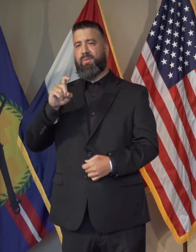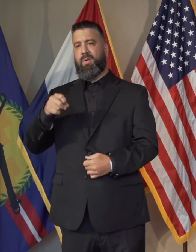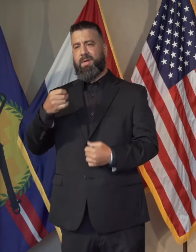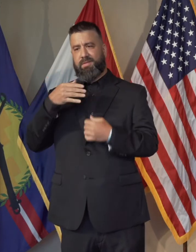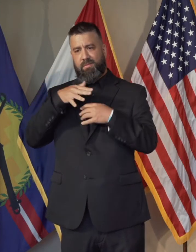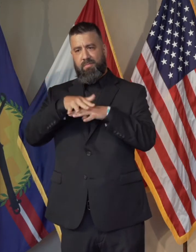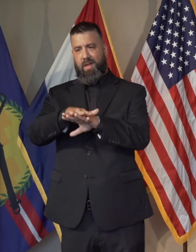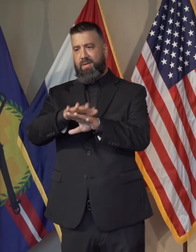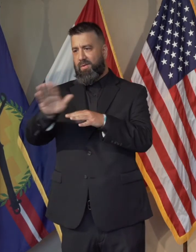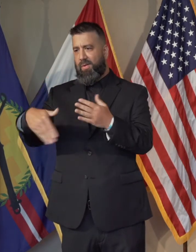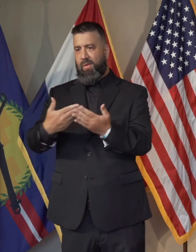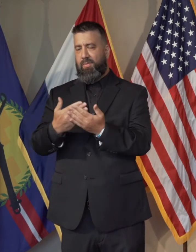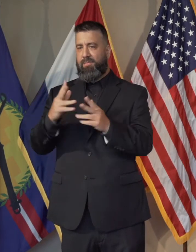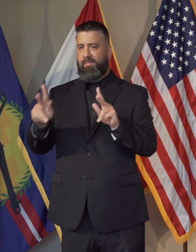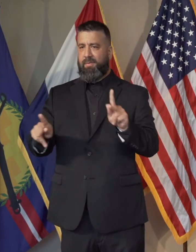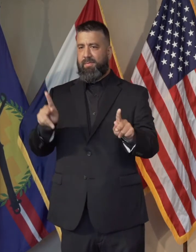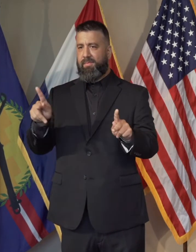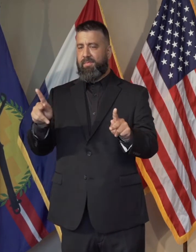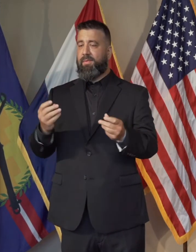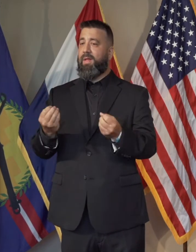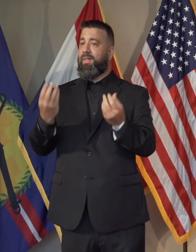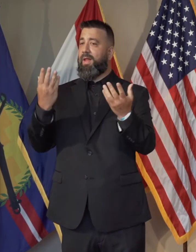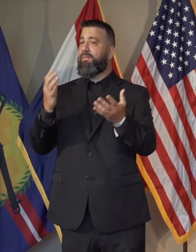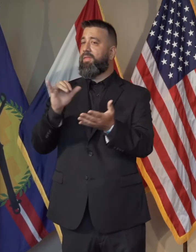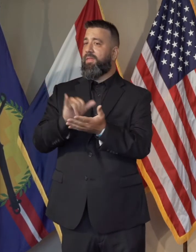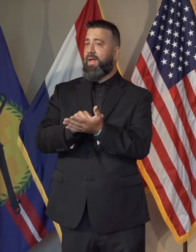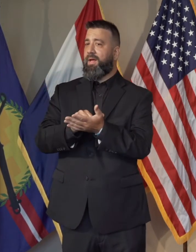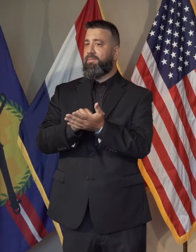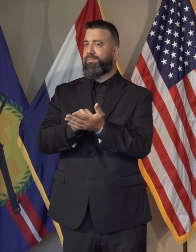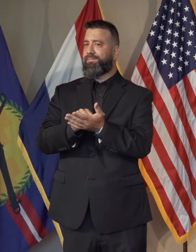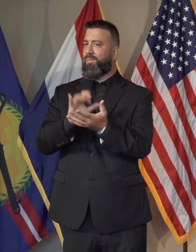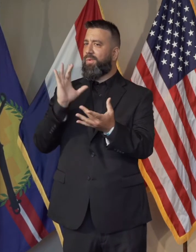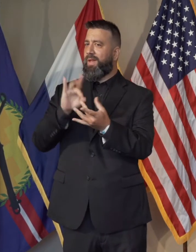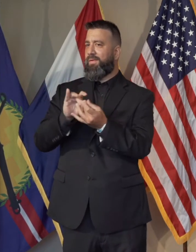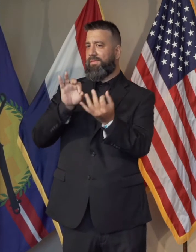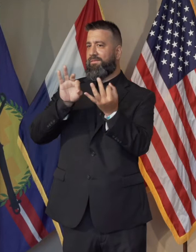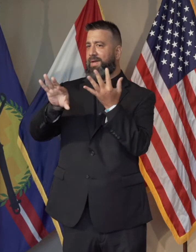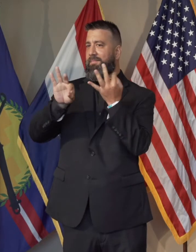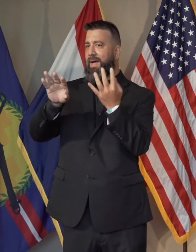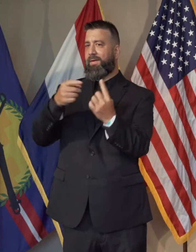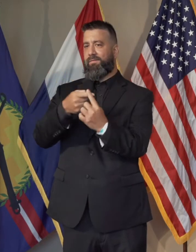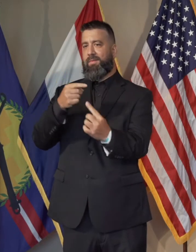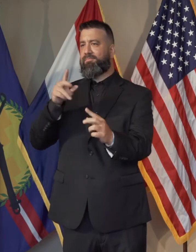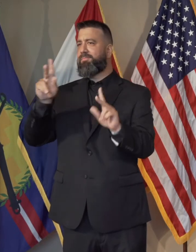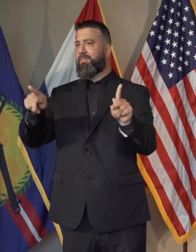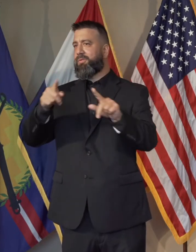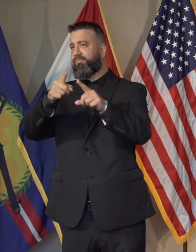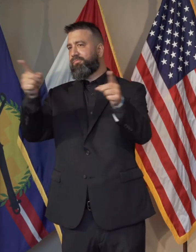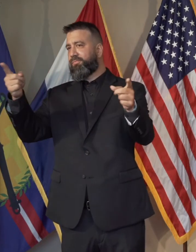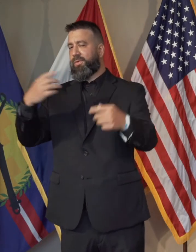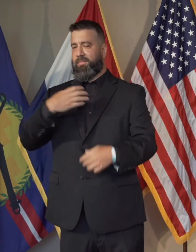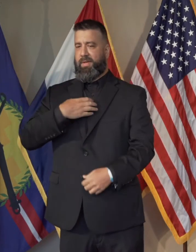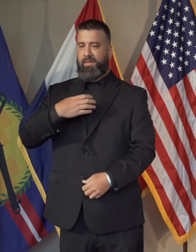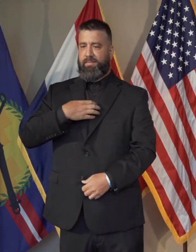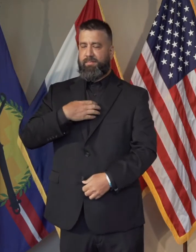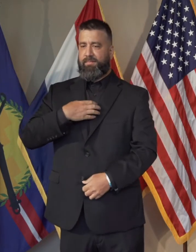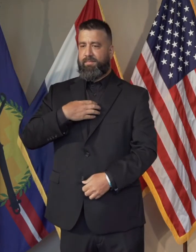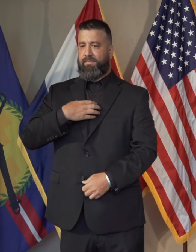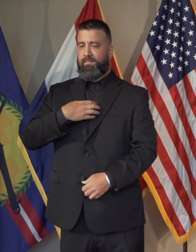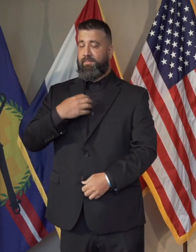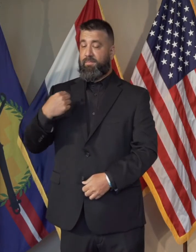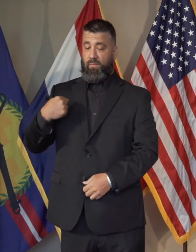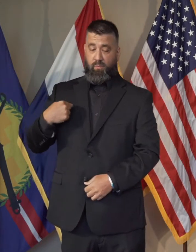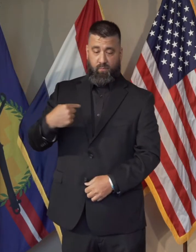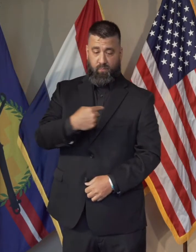up, and actually a lot of that was based on feedback from complaints. And you know, we